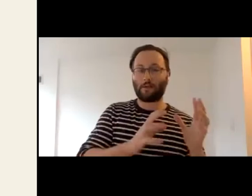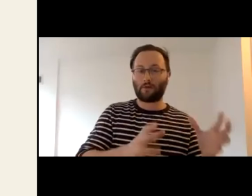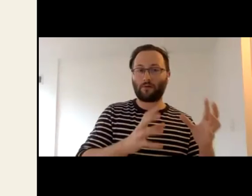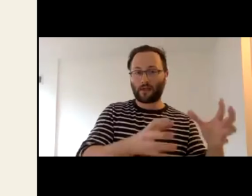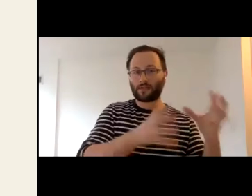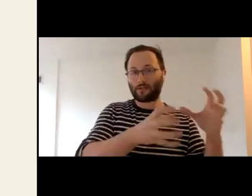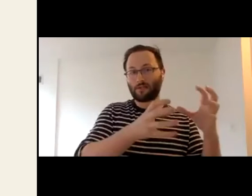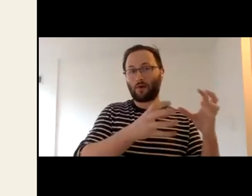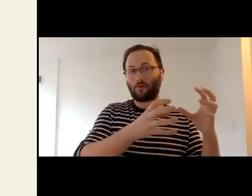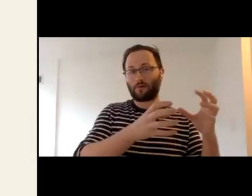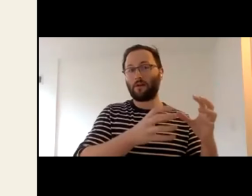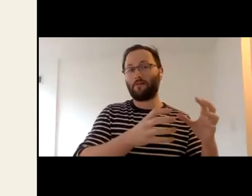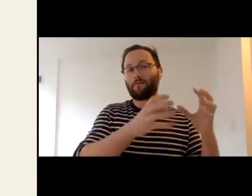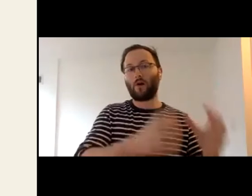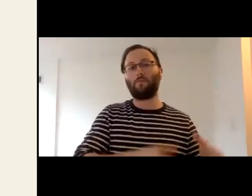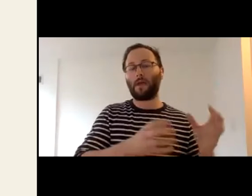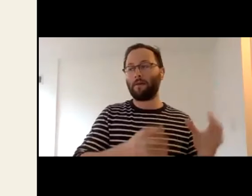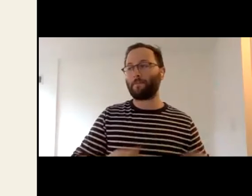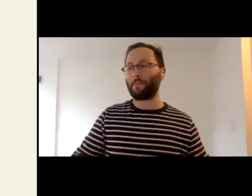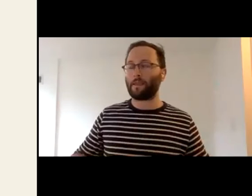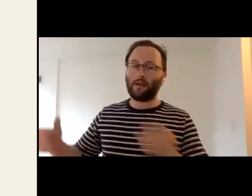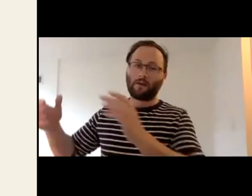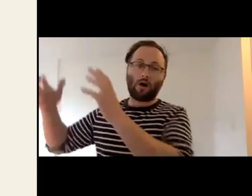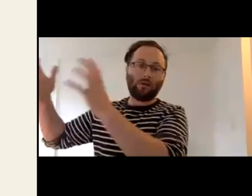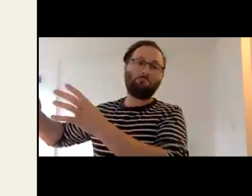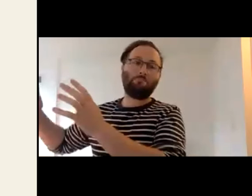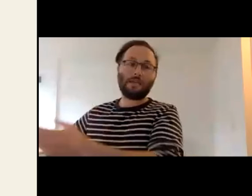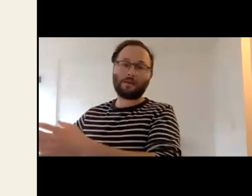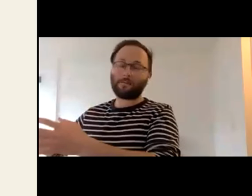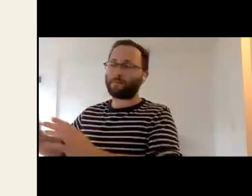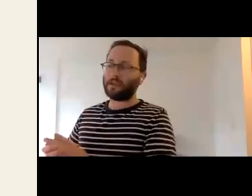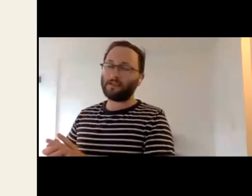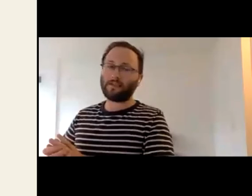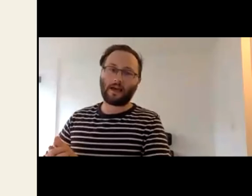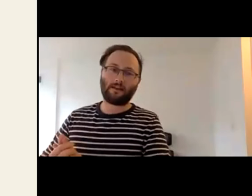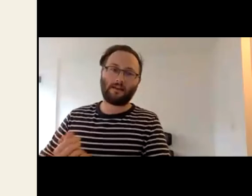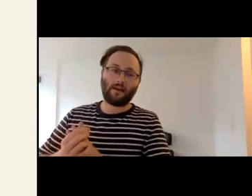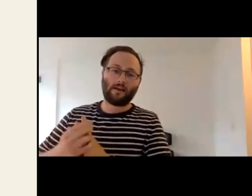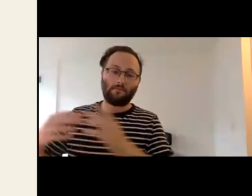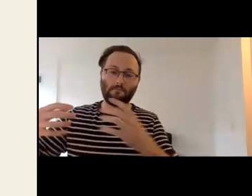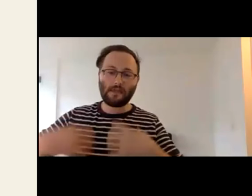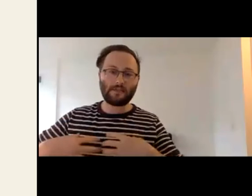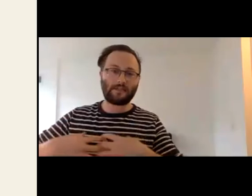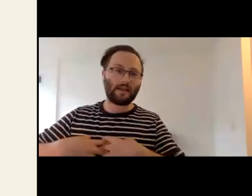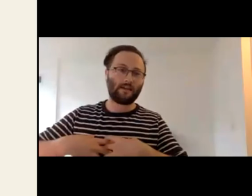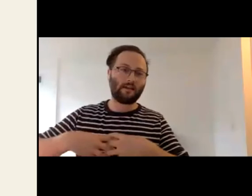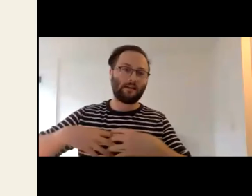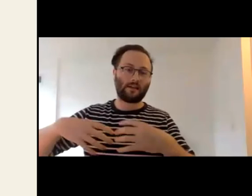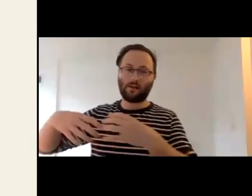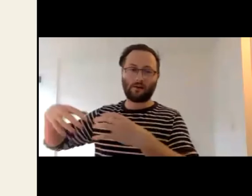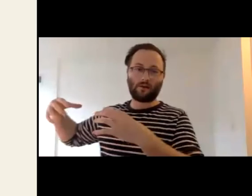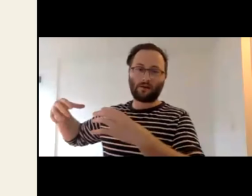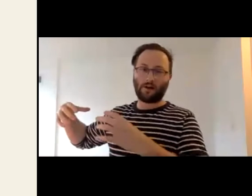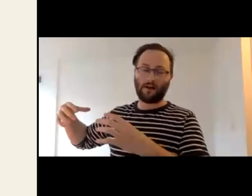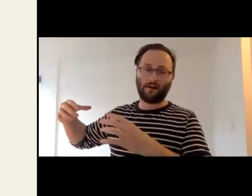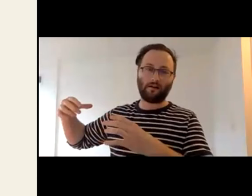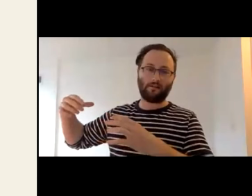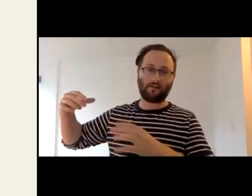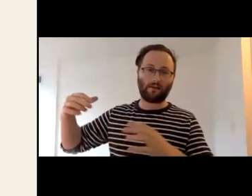that's part kind of column A. Column B is that me standing